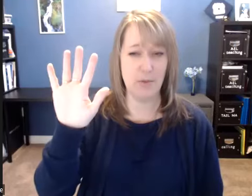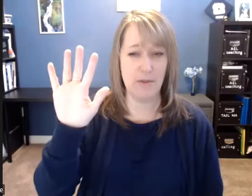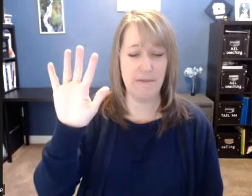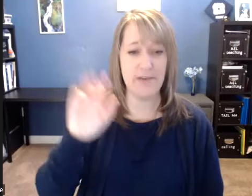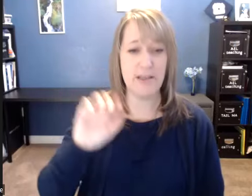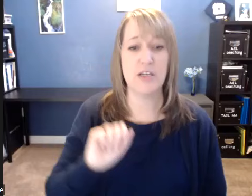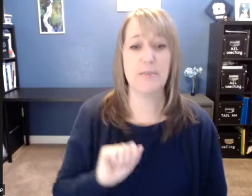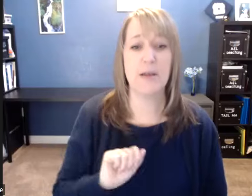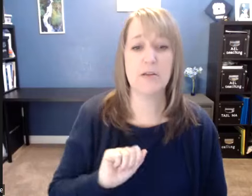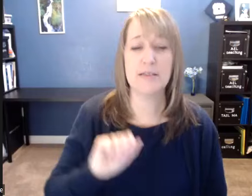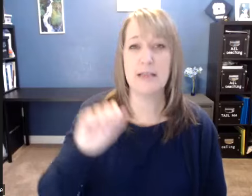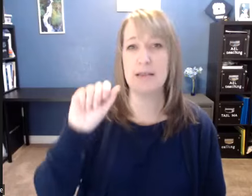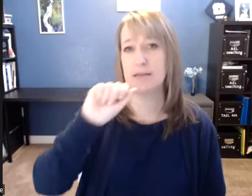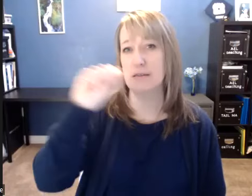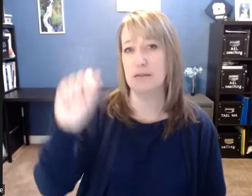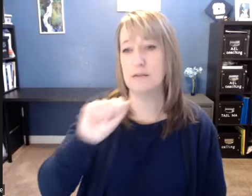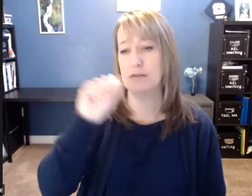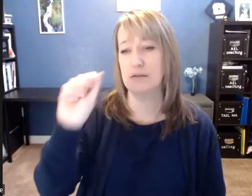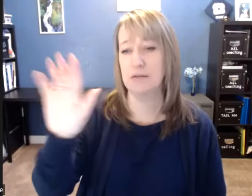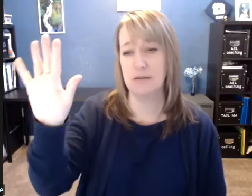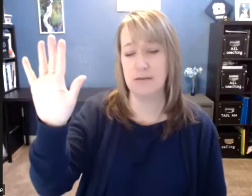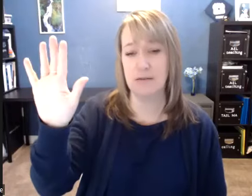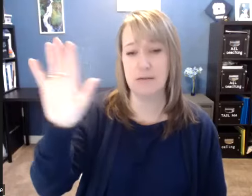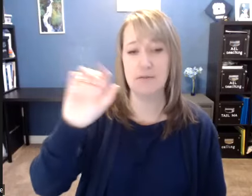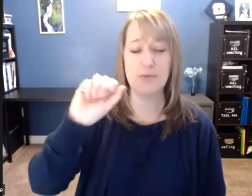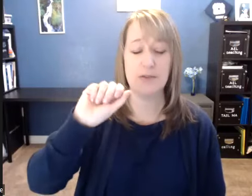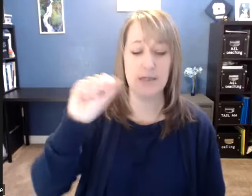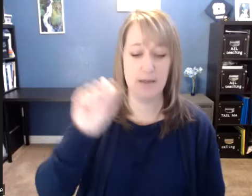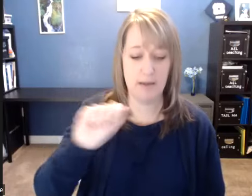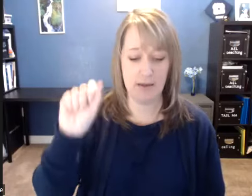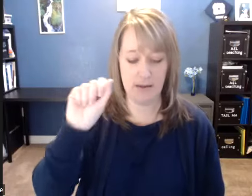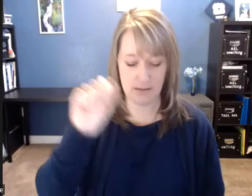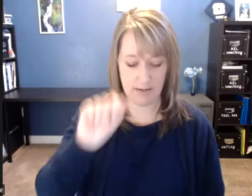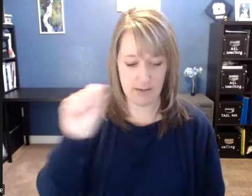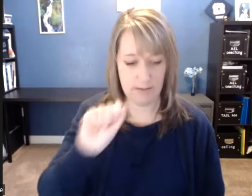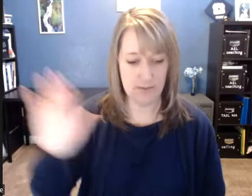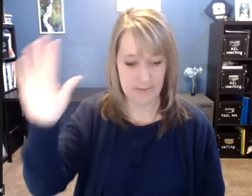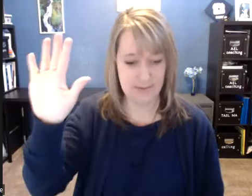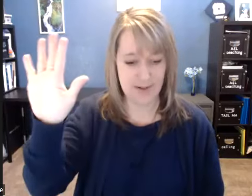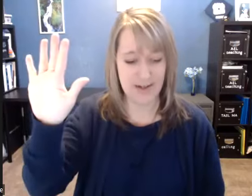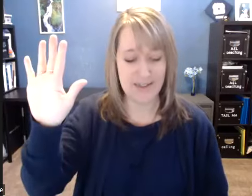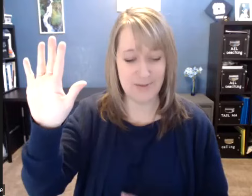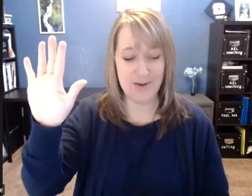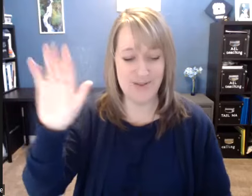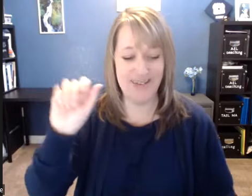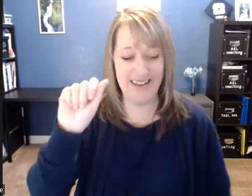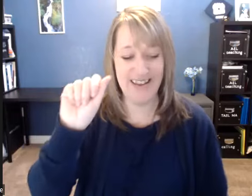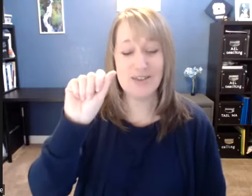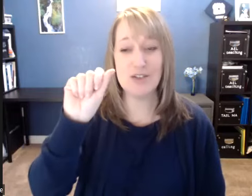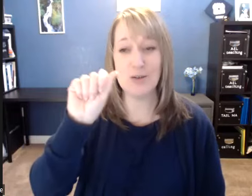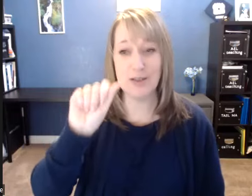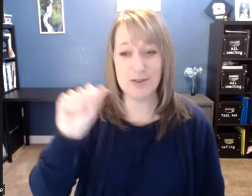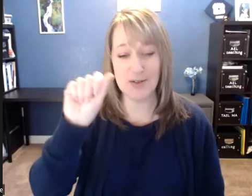with a 5 hand shape. And it looks like this. Whoops, sorry. Sorry, I did the wrong way. So you do a little